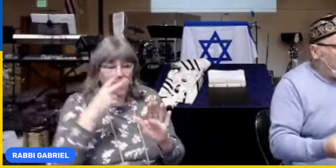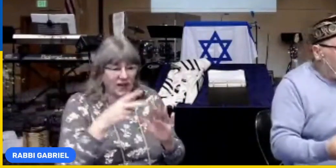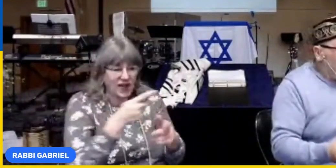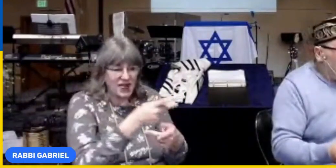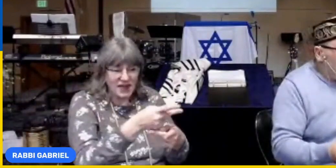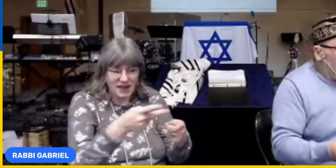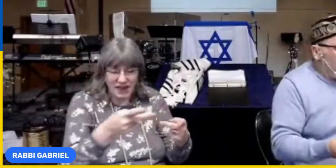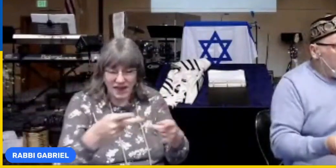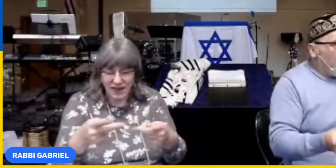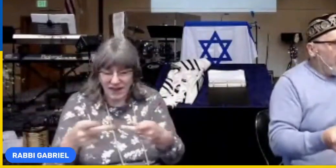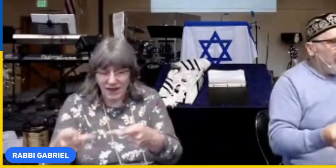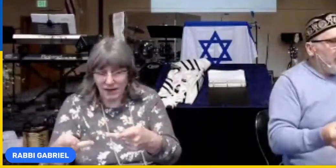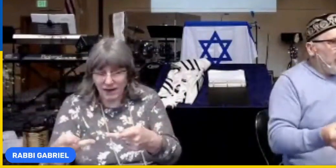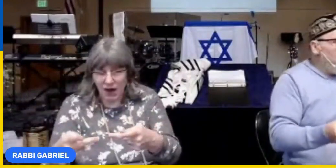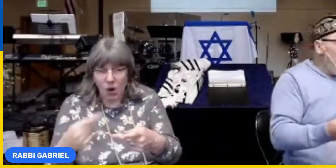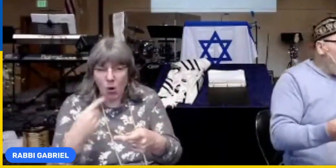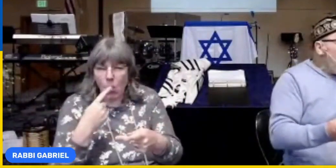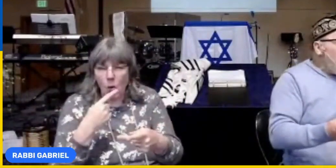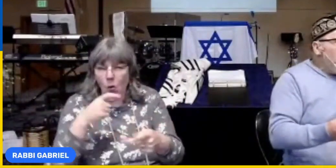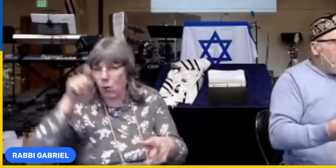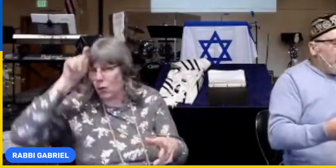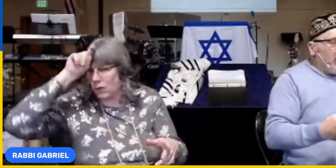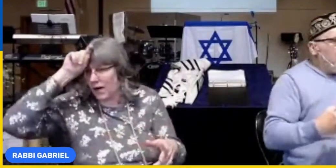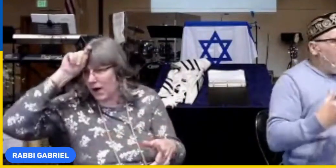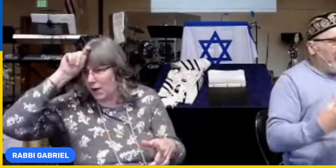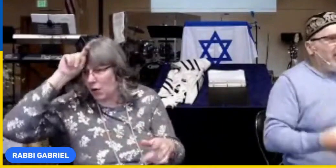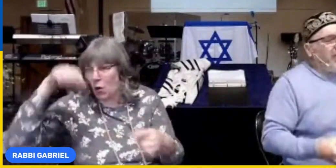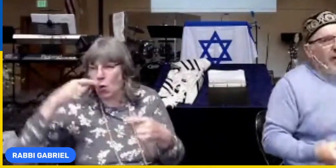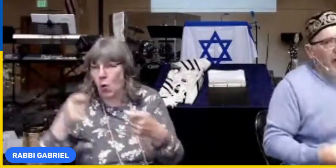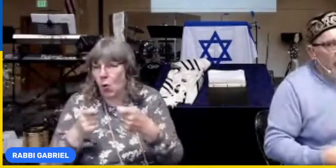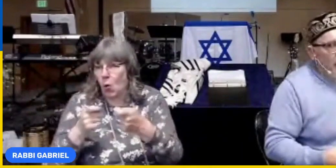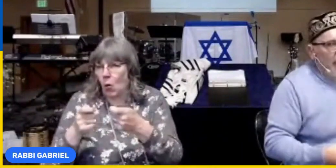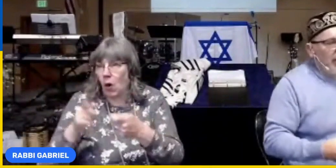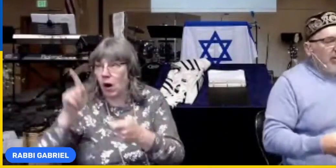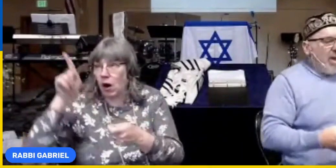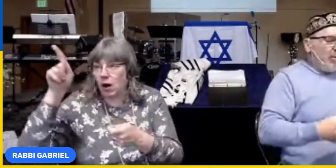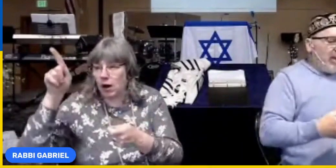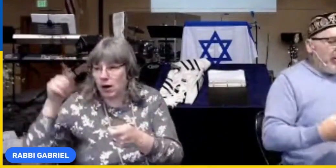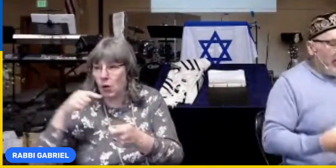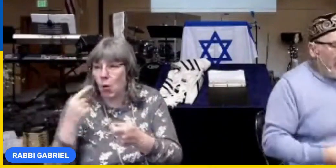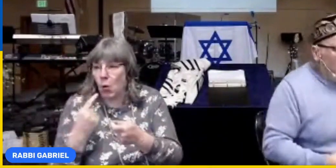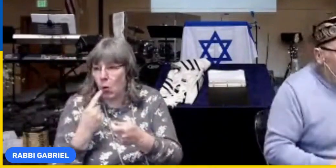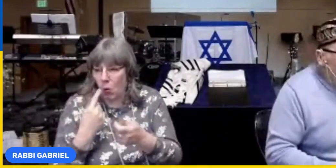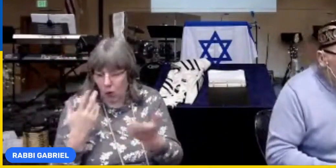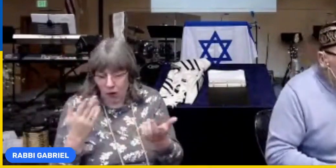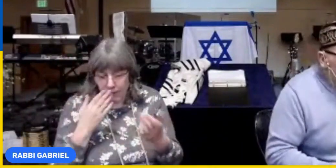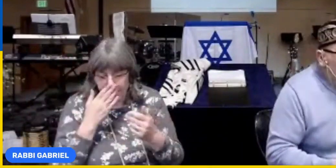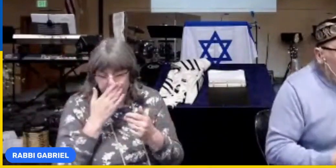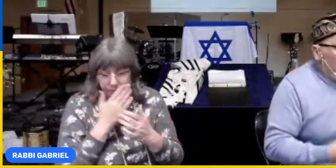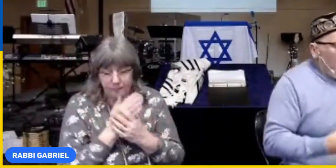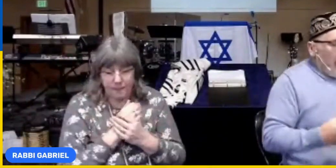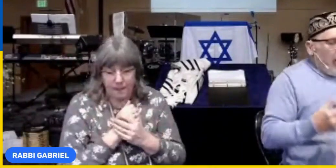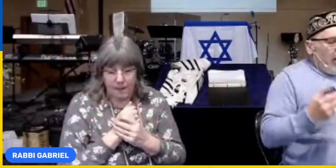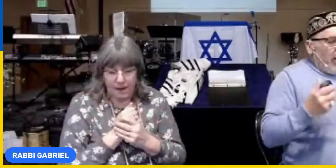that, if I would have left Egypt." You know, so we need to identify our compromises. We need to identify